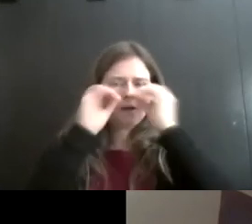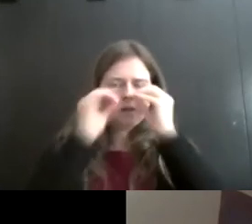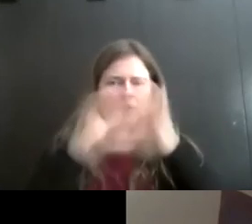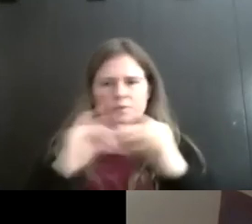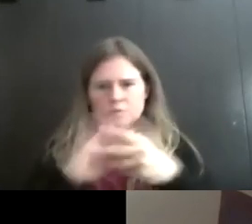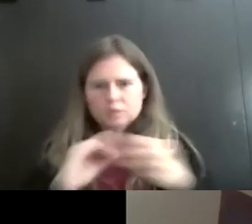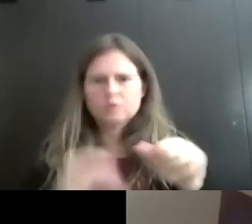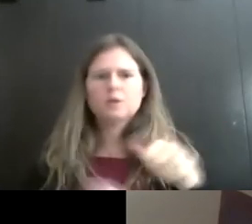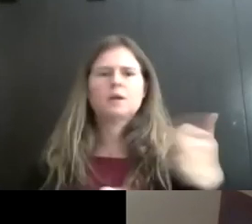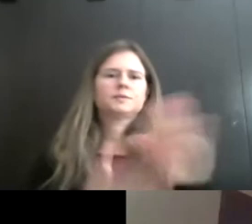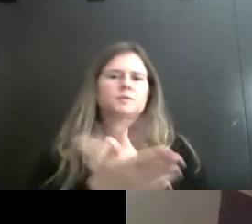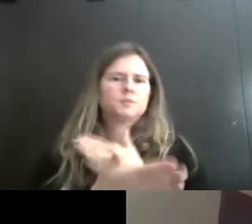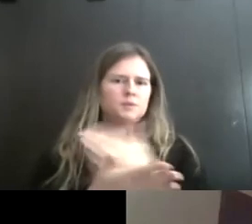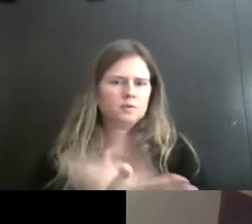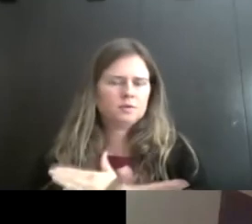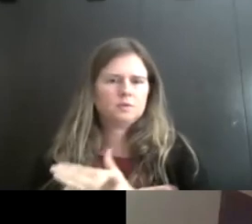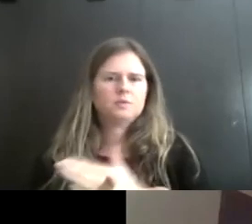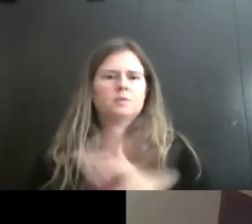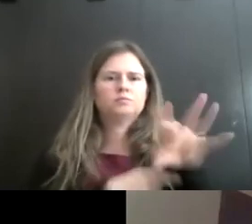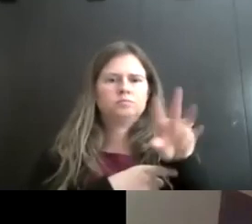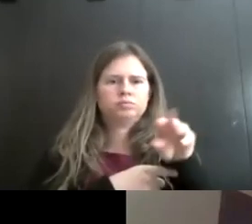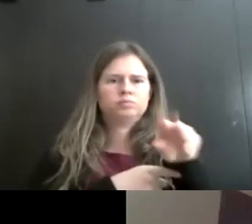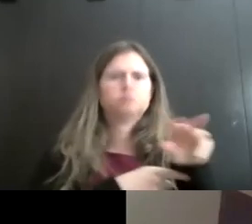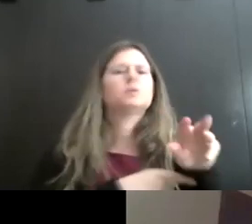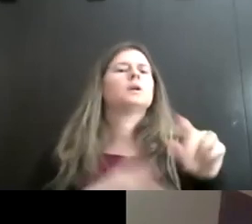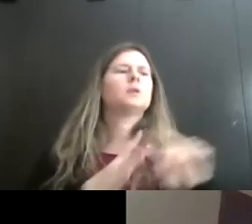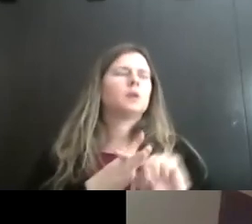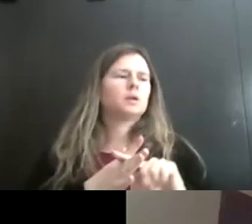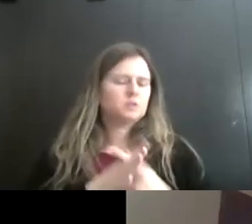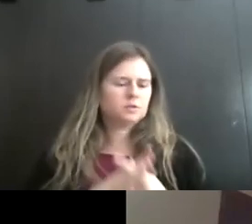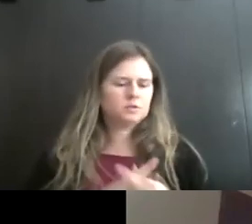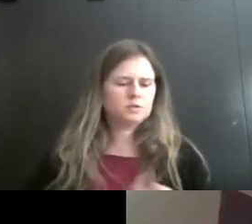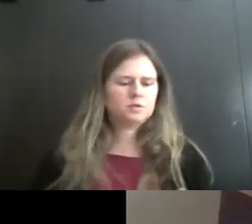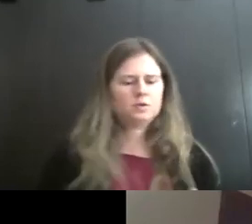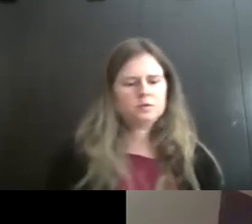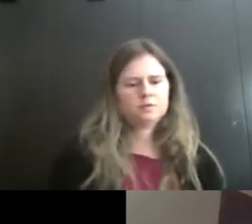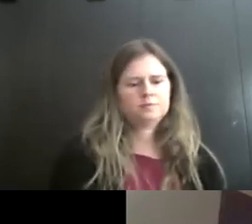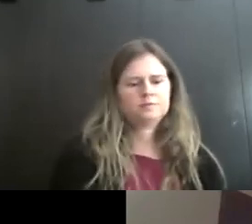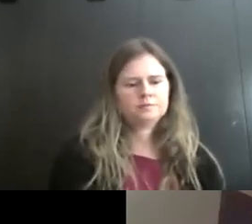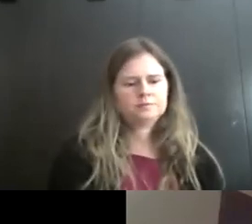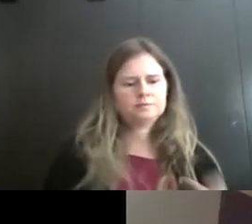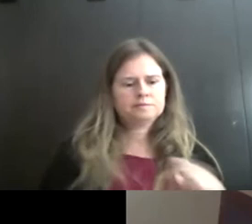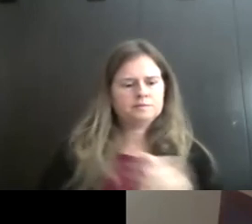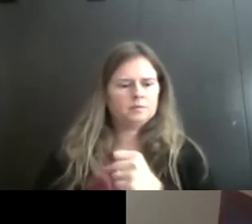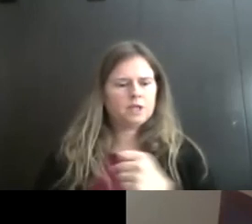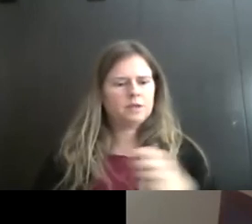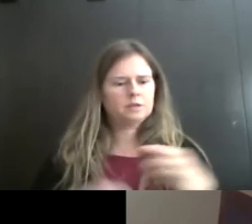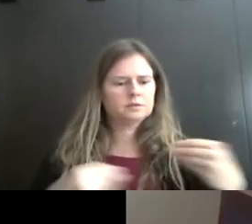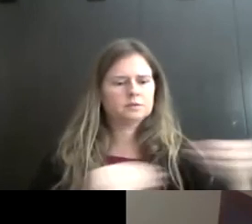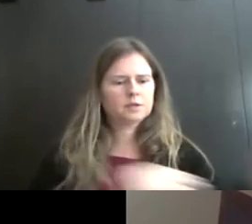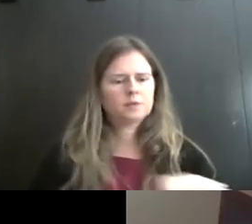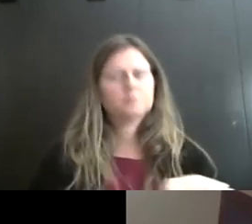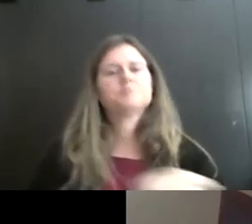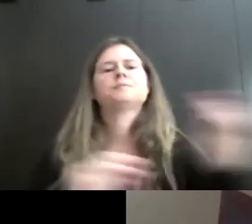Chumash songs that I have that hopefully I'll start being able to mass produce, and I'll sell on